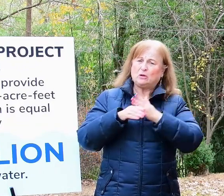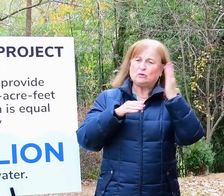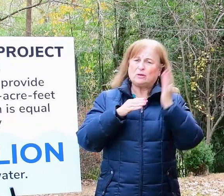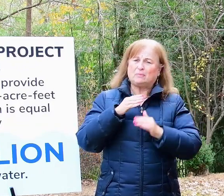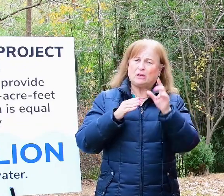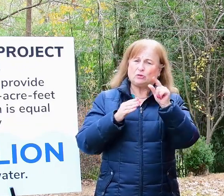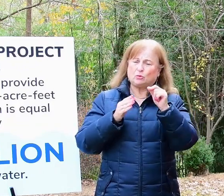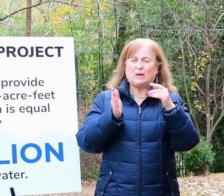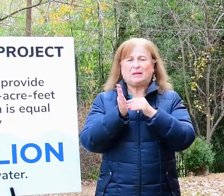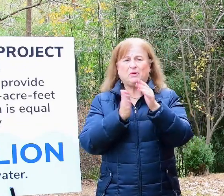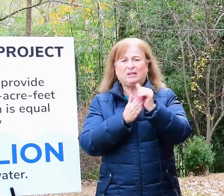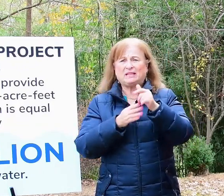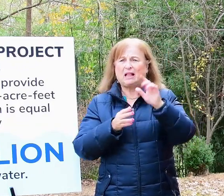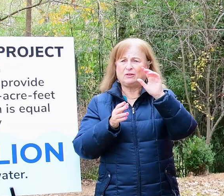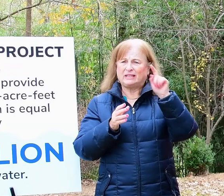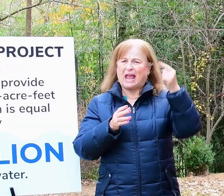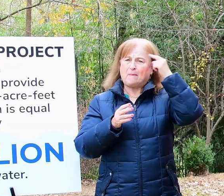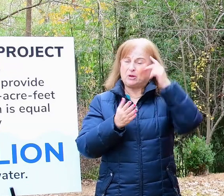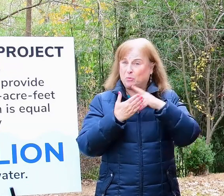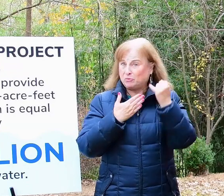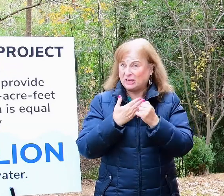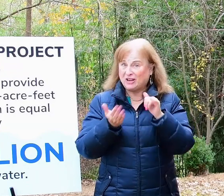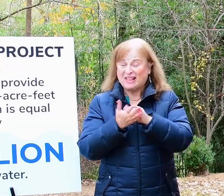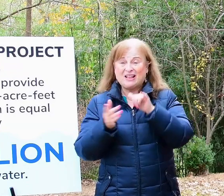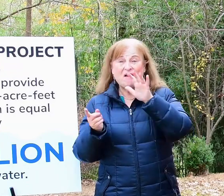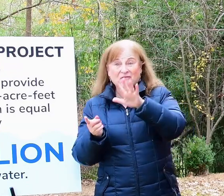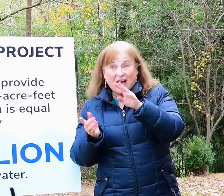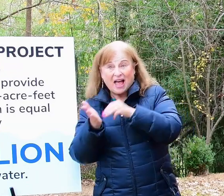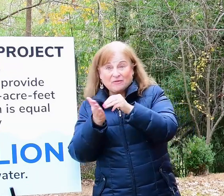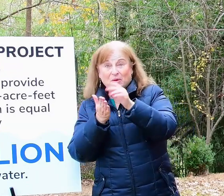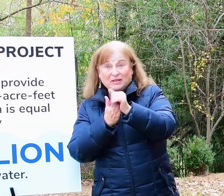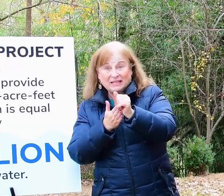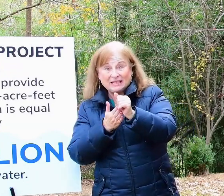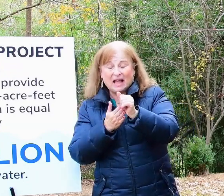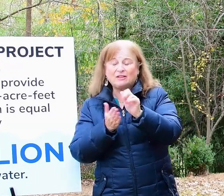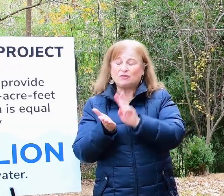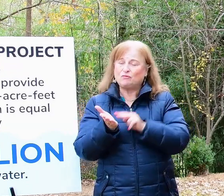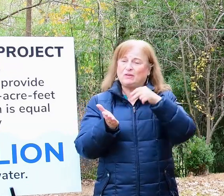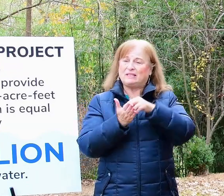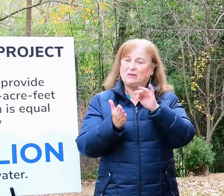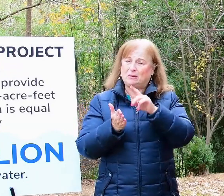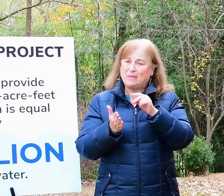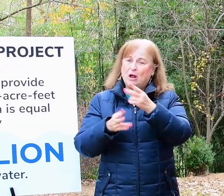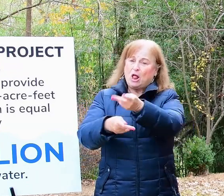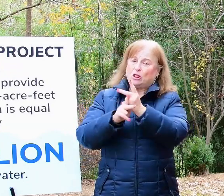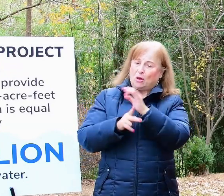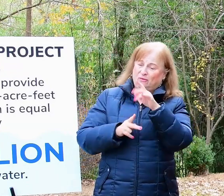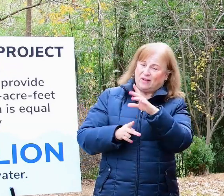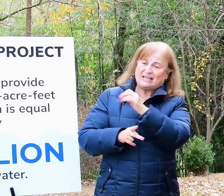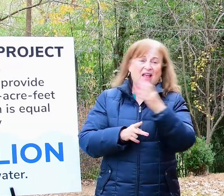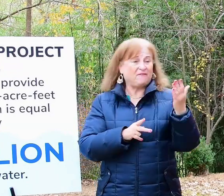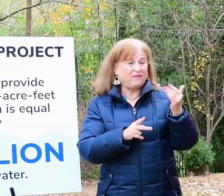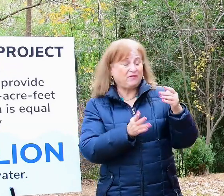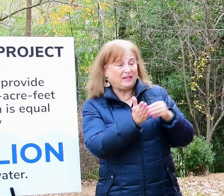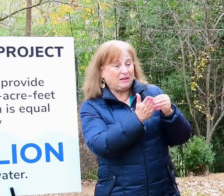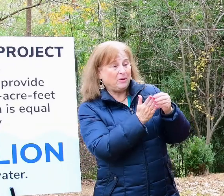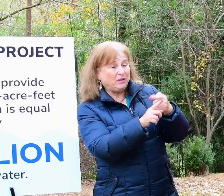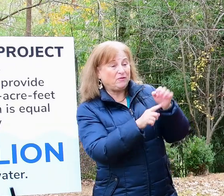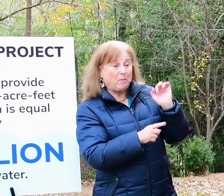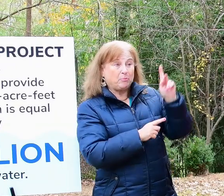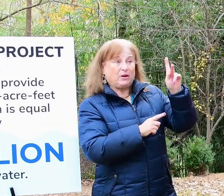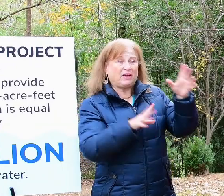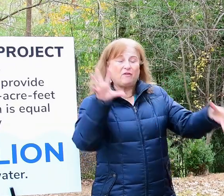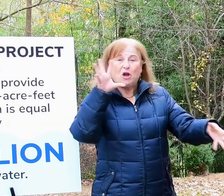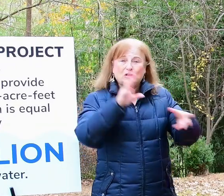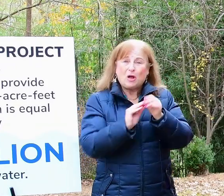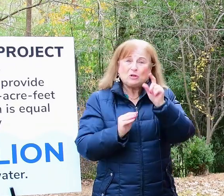$20 million capital project. That would be $5 million from the Resilient Maryland Revolving Loan Fund and $15 million from BRIC for